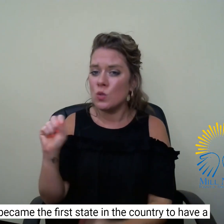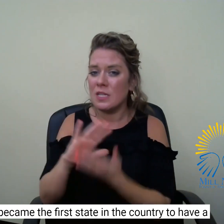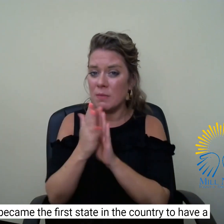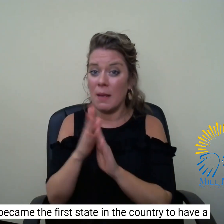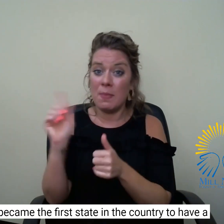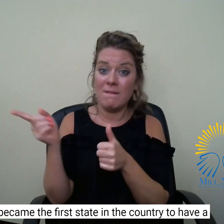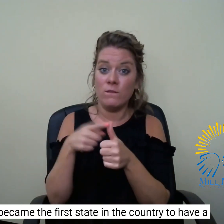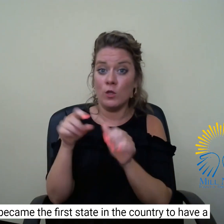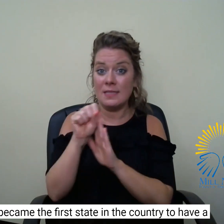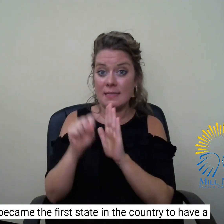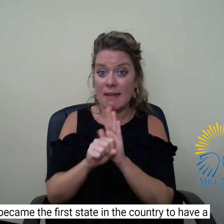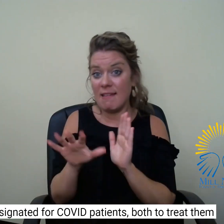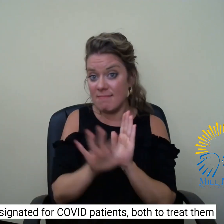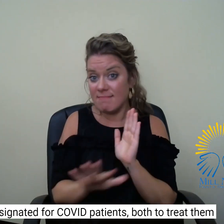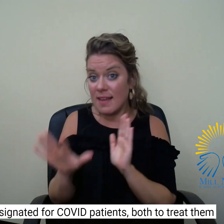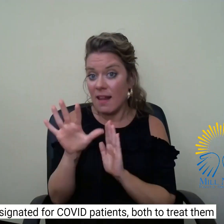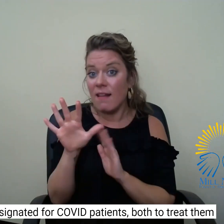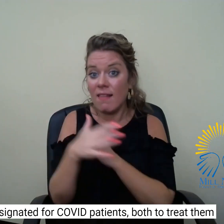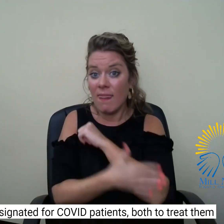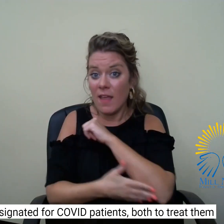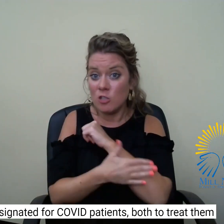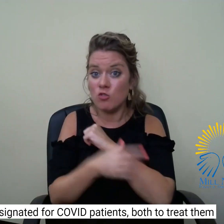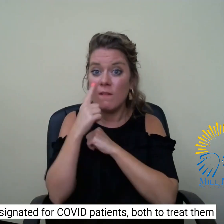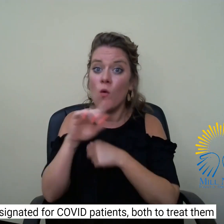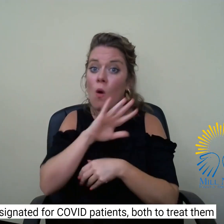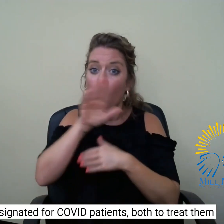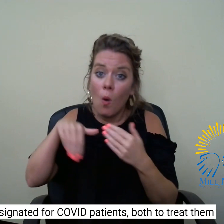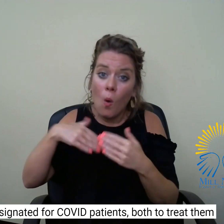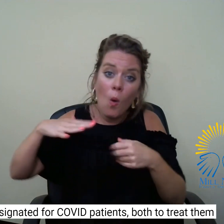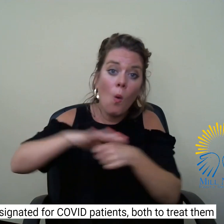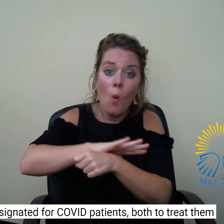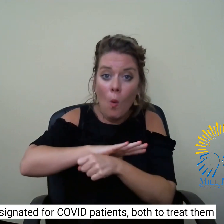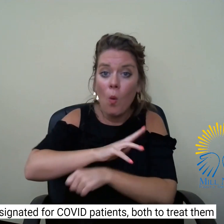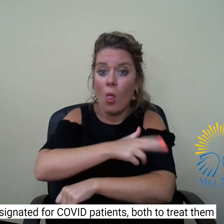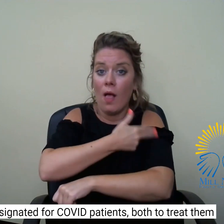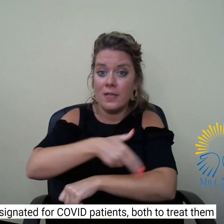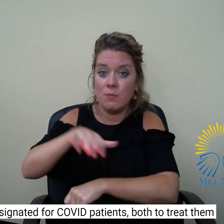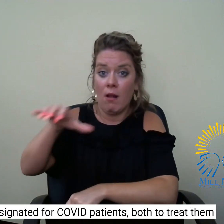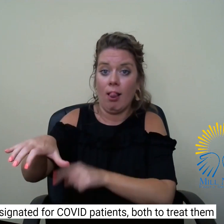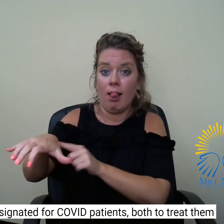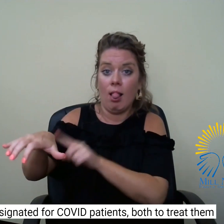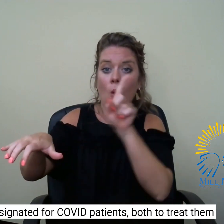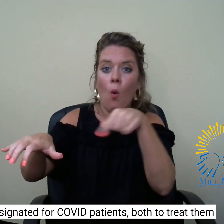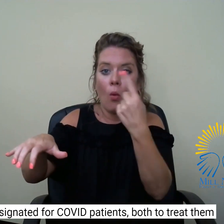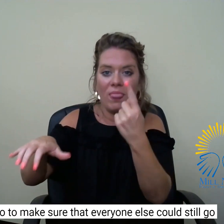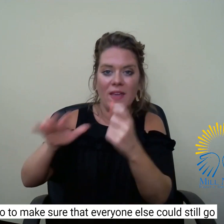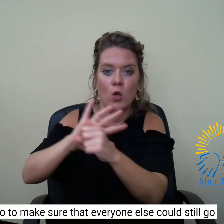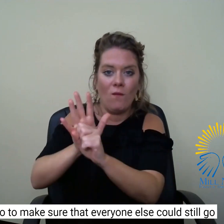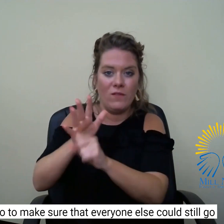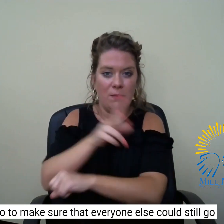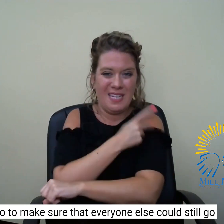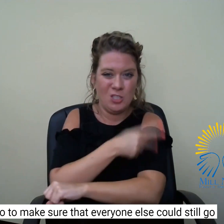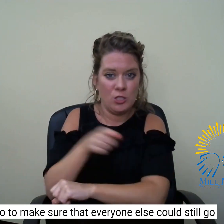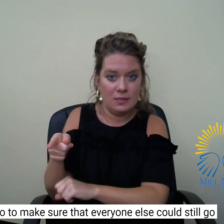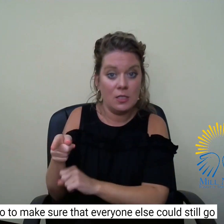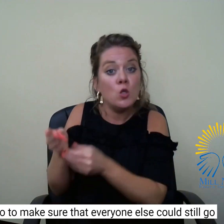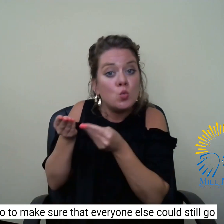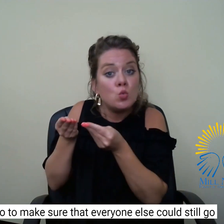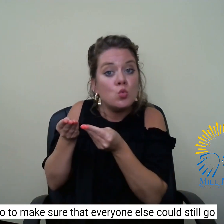the country to have a whole hospital designated for COVID patients, both to treat them effectively, but also to make sure that everyone